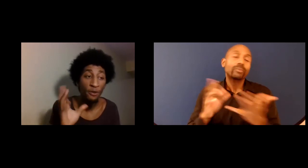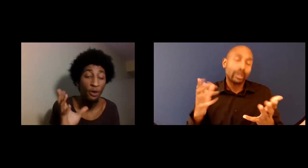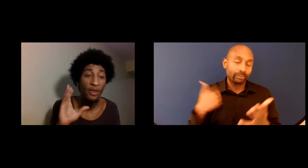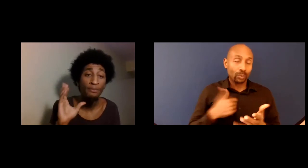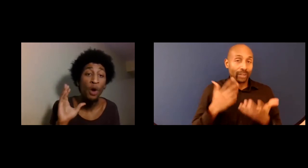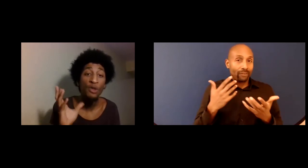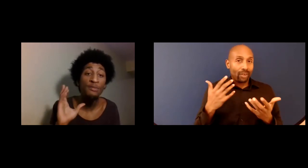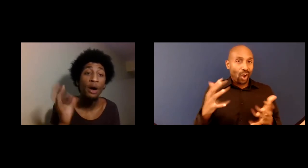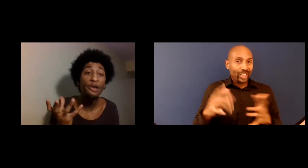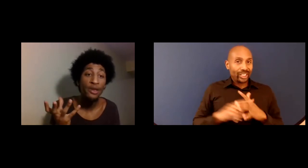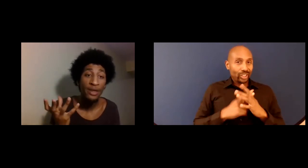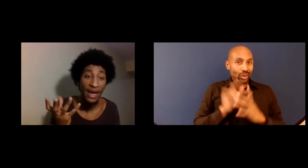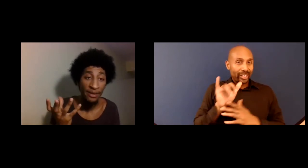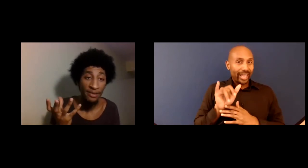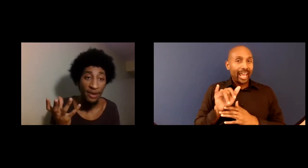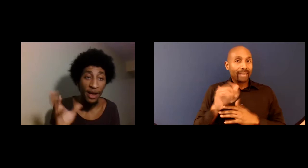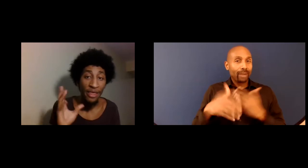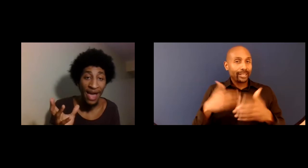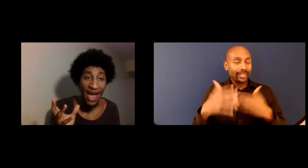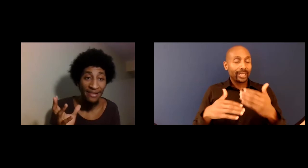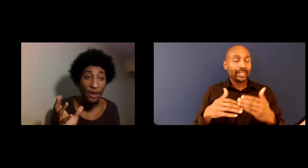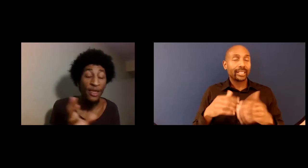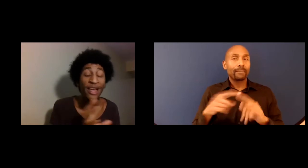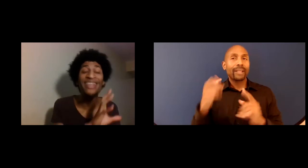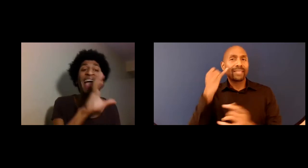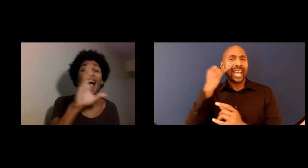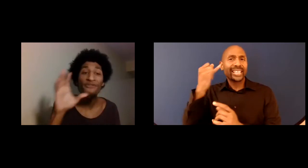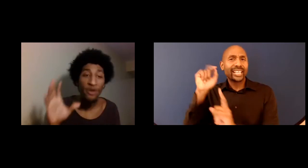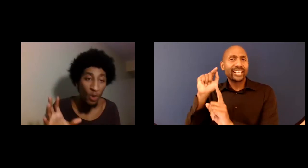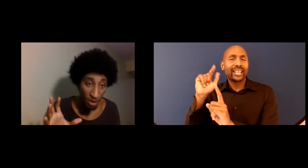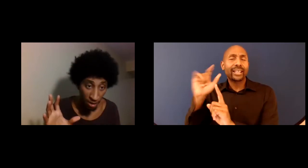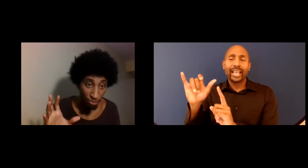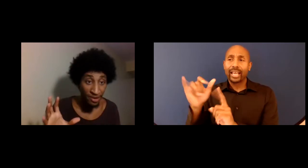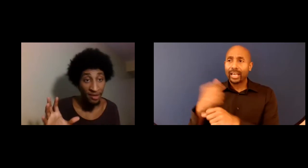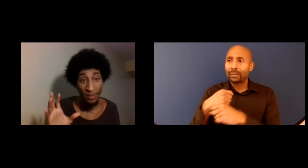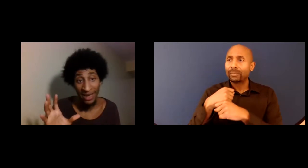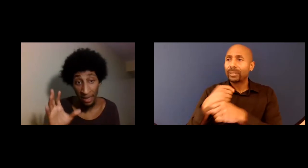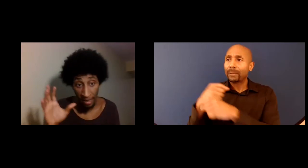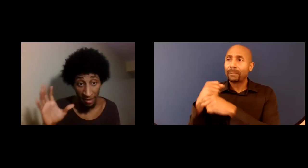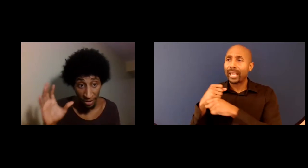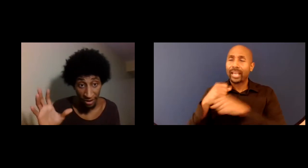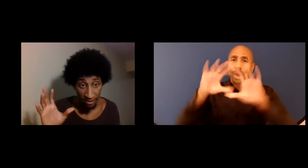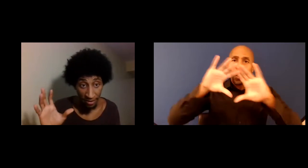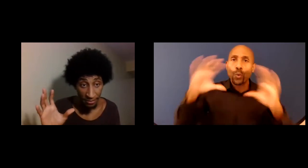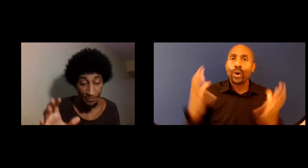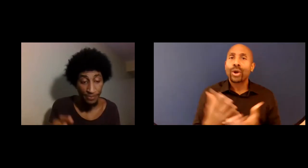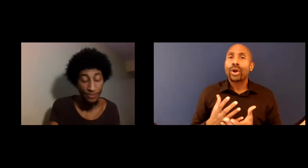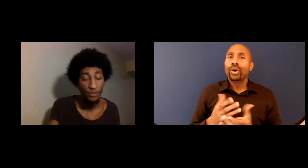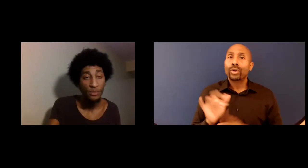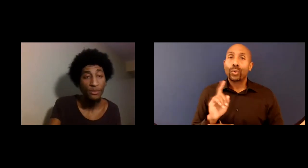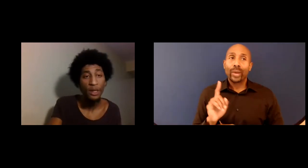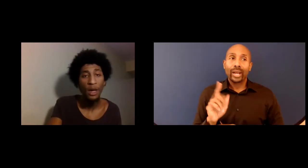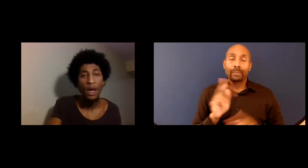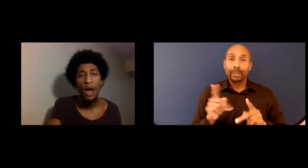create for the most marginalized, that everyone can participate in the experience.